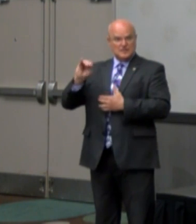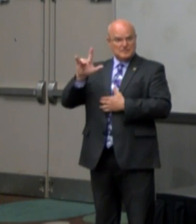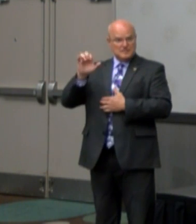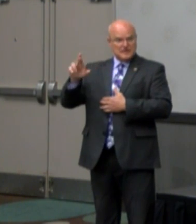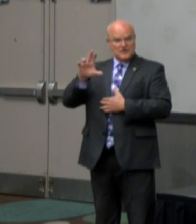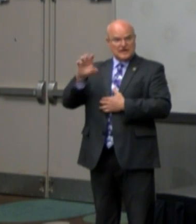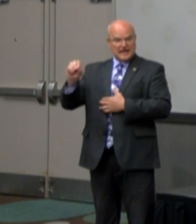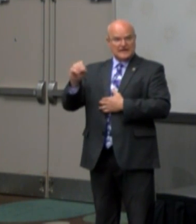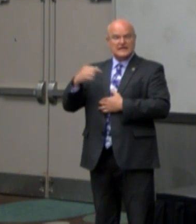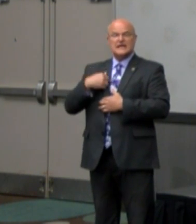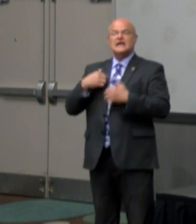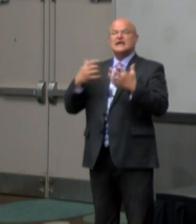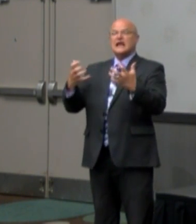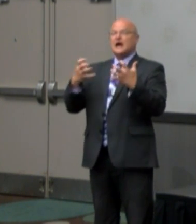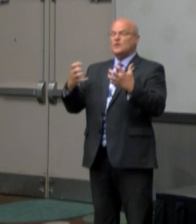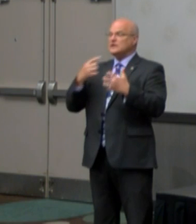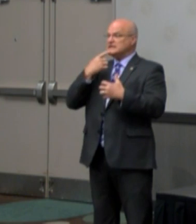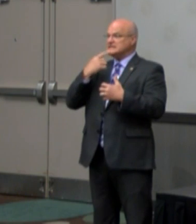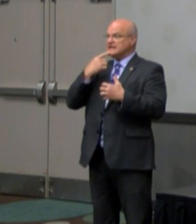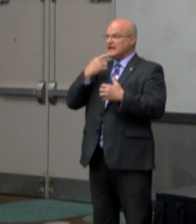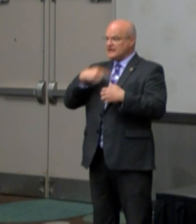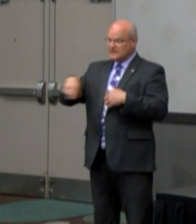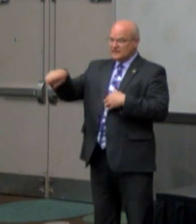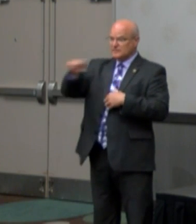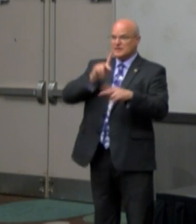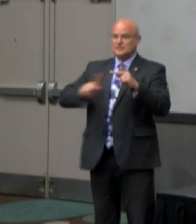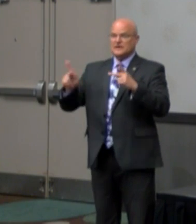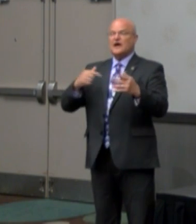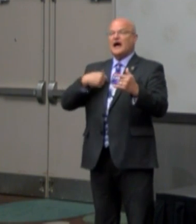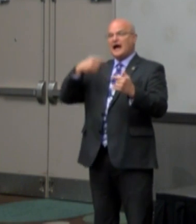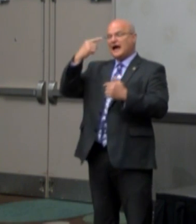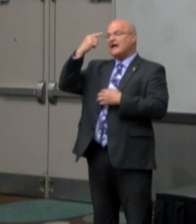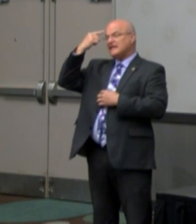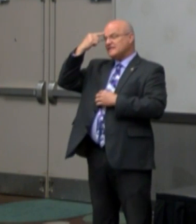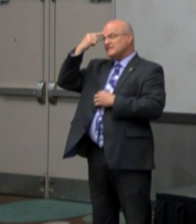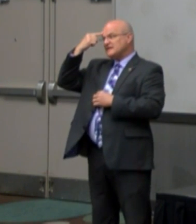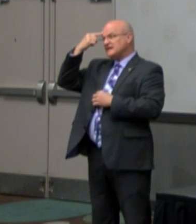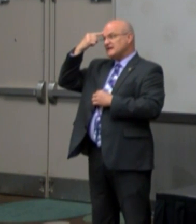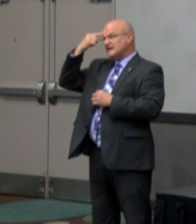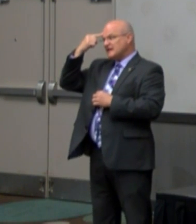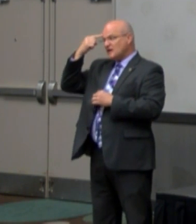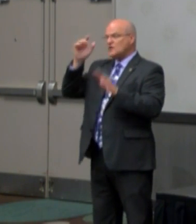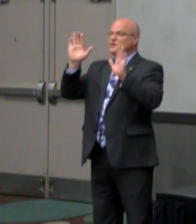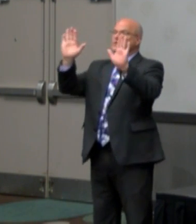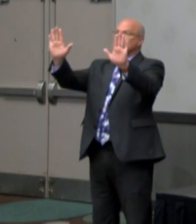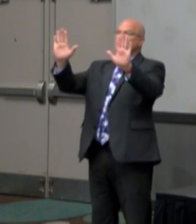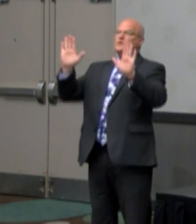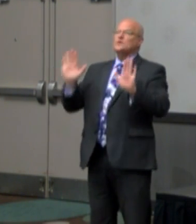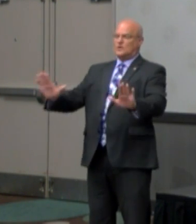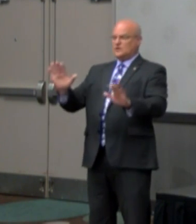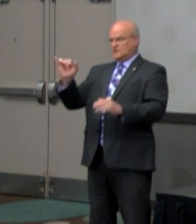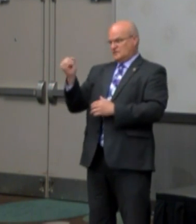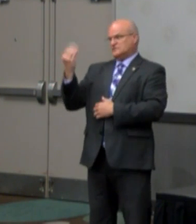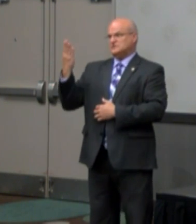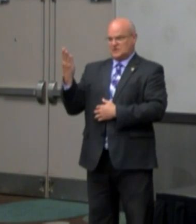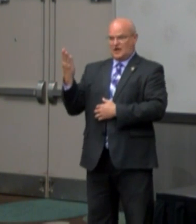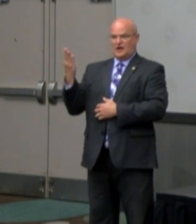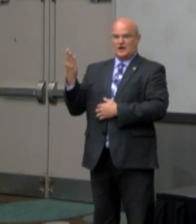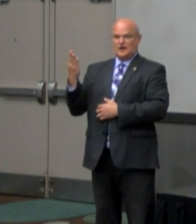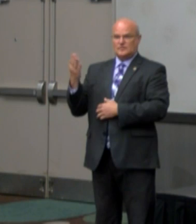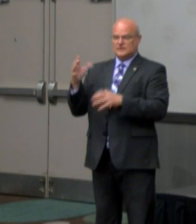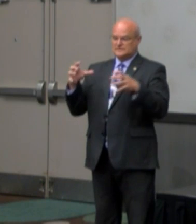County. And I want to say to everyone here that I think you've done a very, very good job